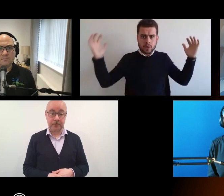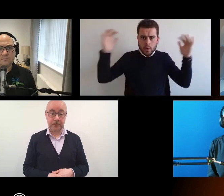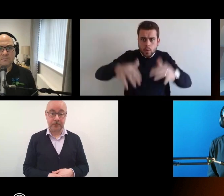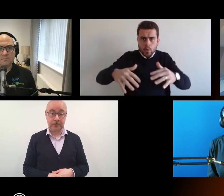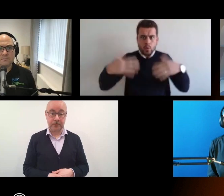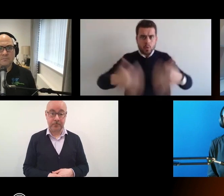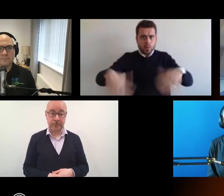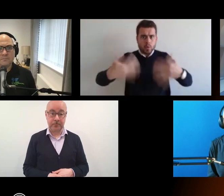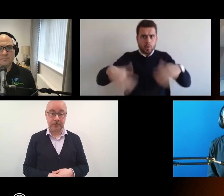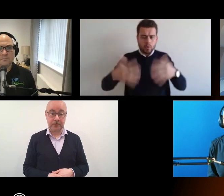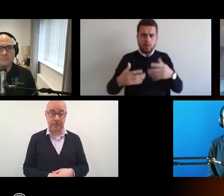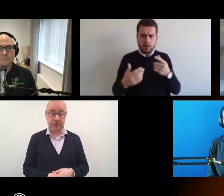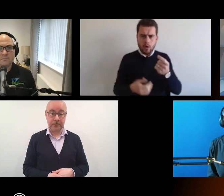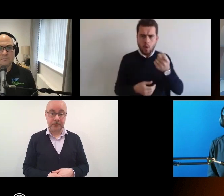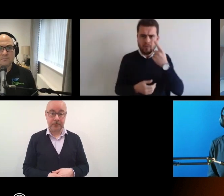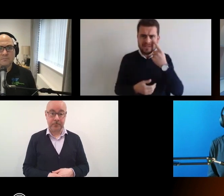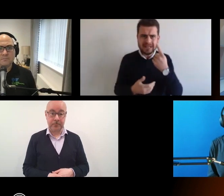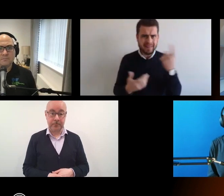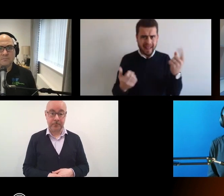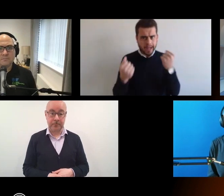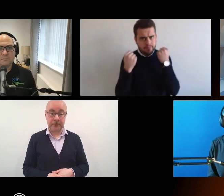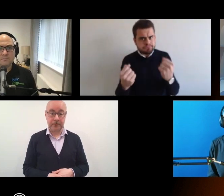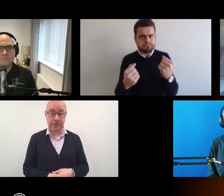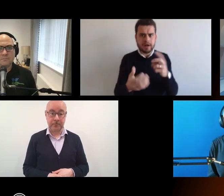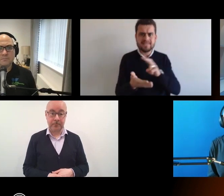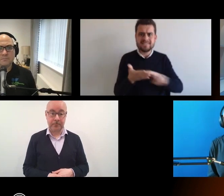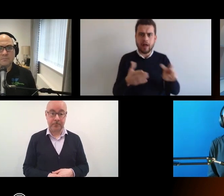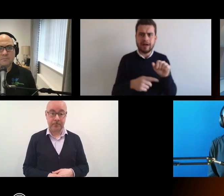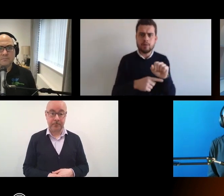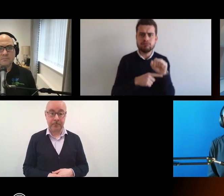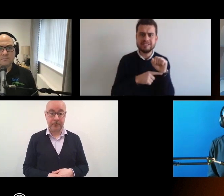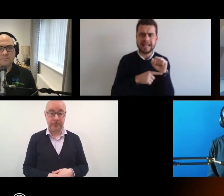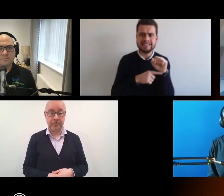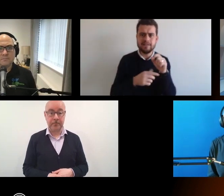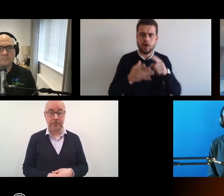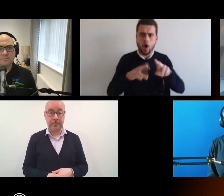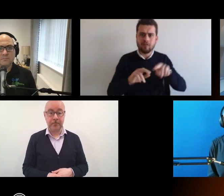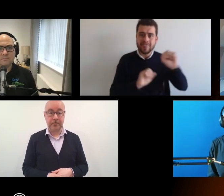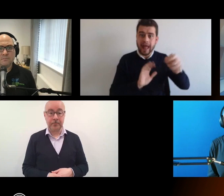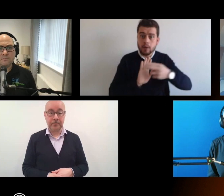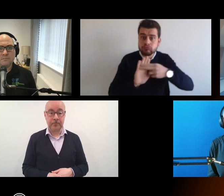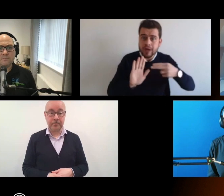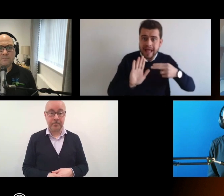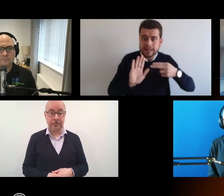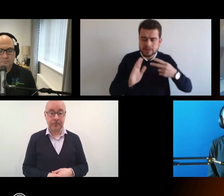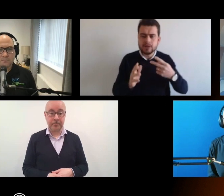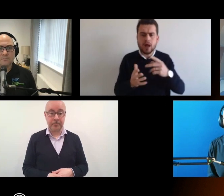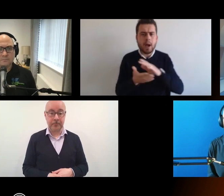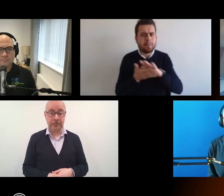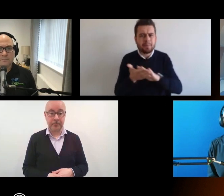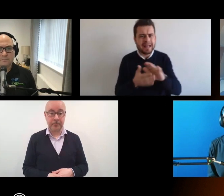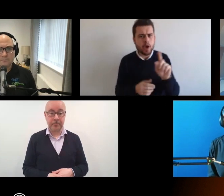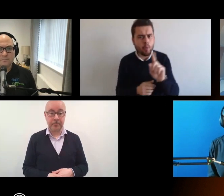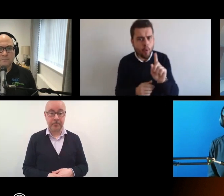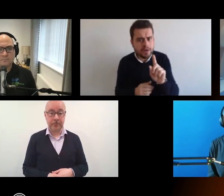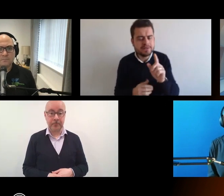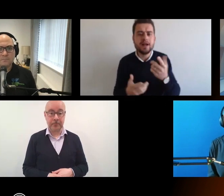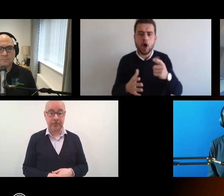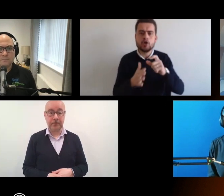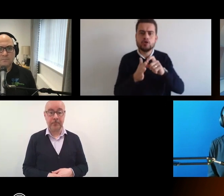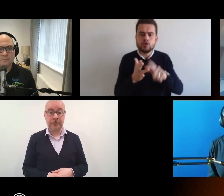have huge brands. They have events where they highlight their brand. And of course, they're very protective of their